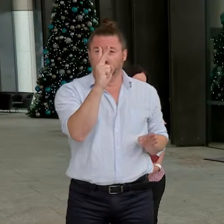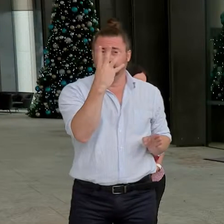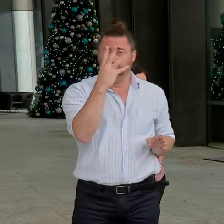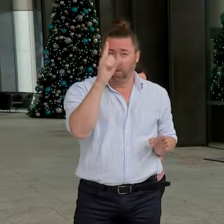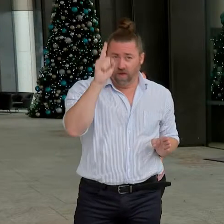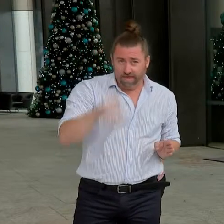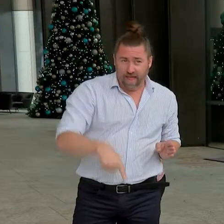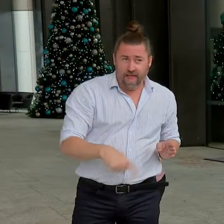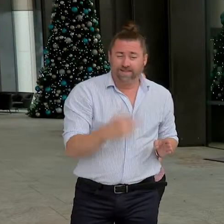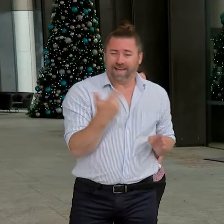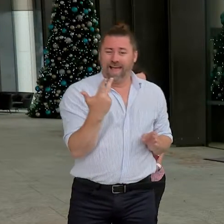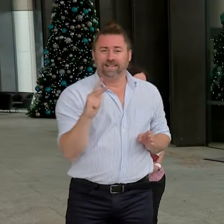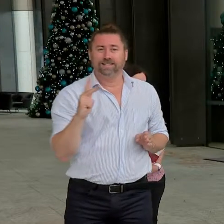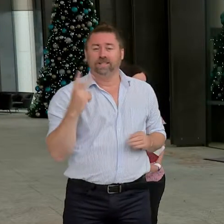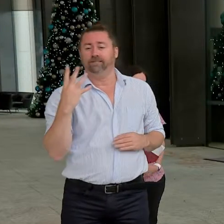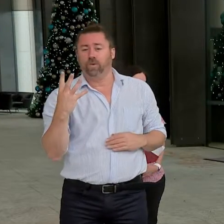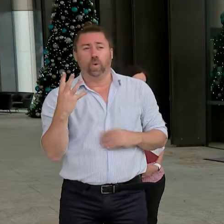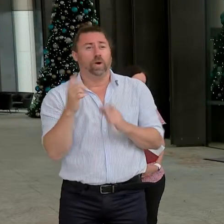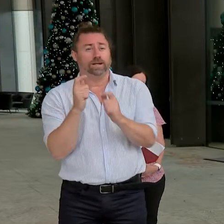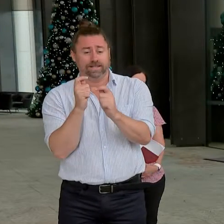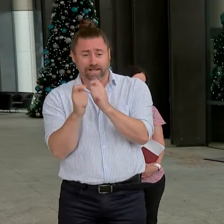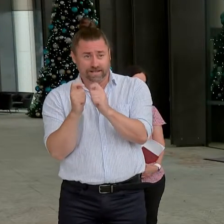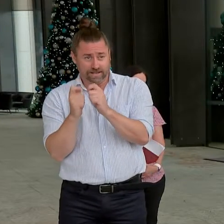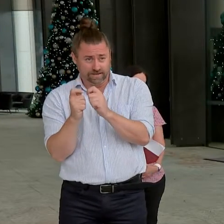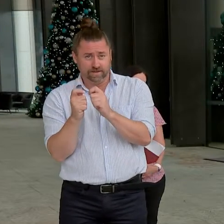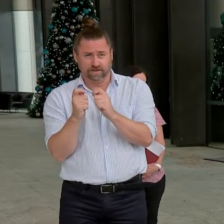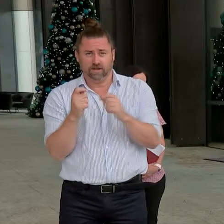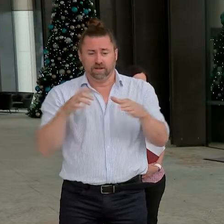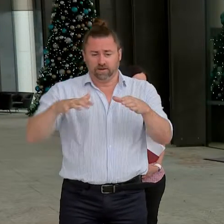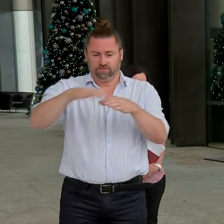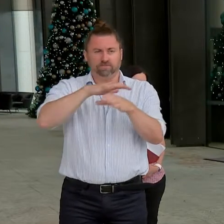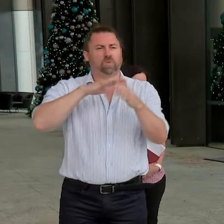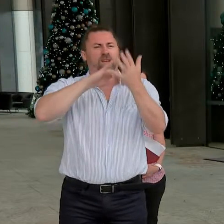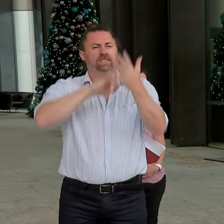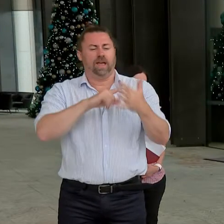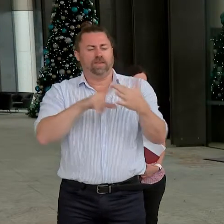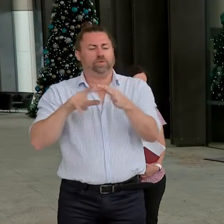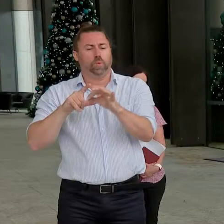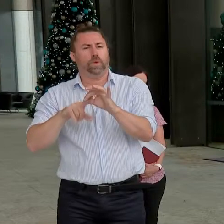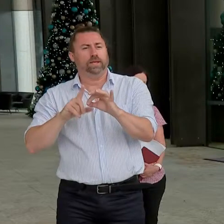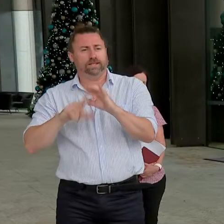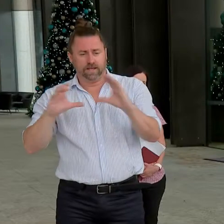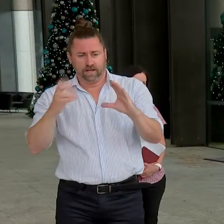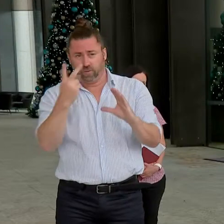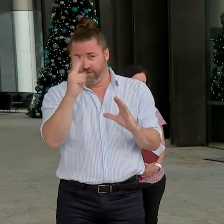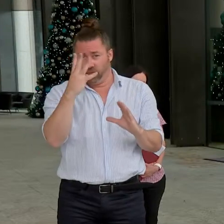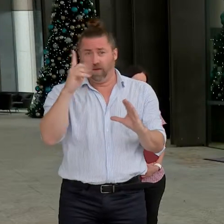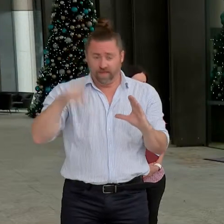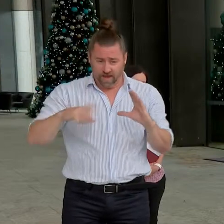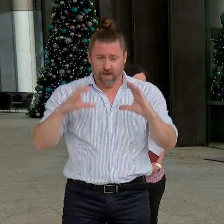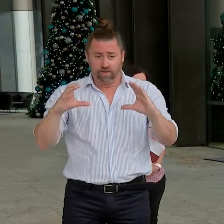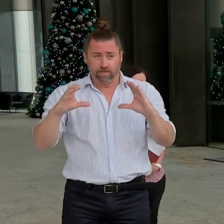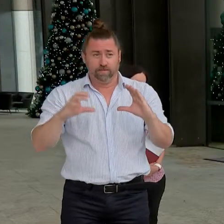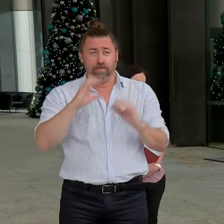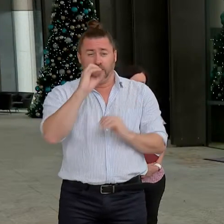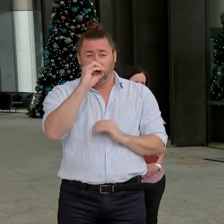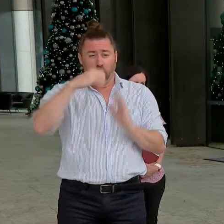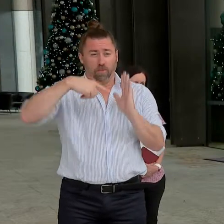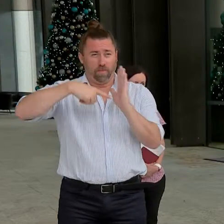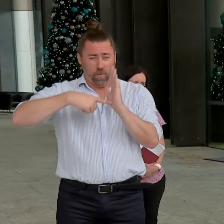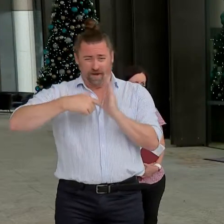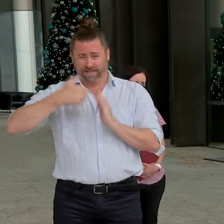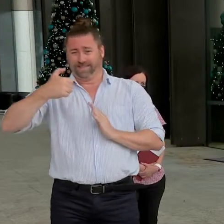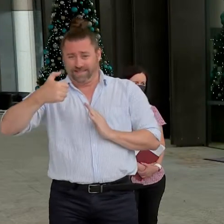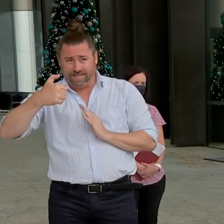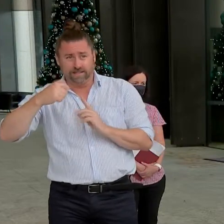24,084 tests in a cohort here in southeast Queensland, and only 0.6% of